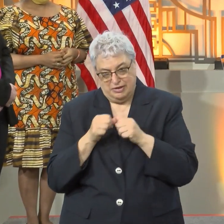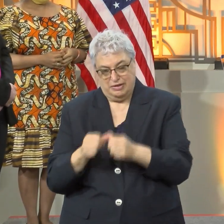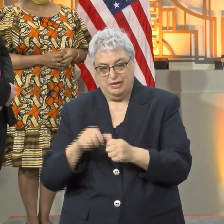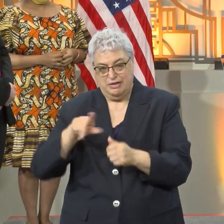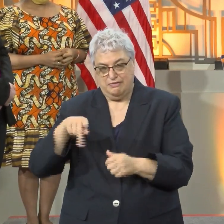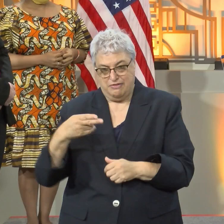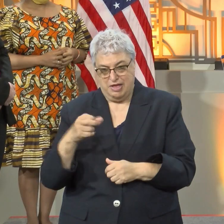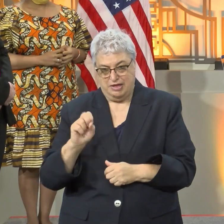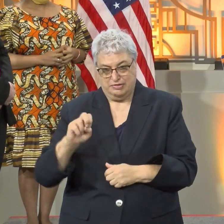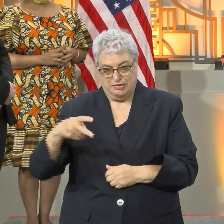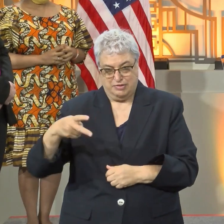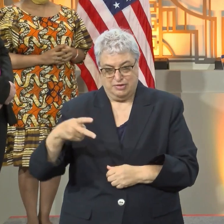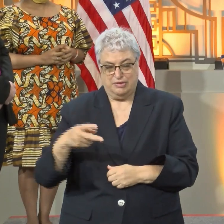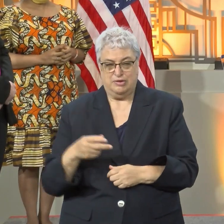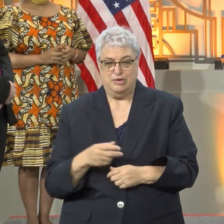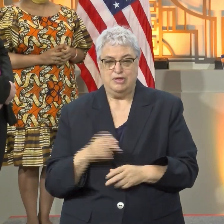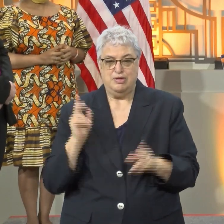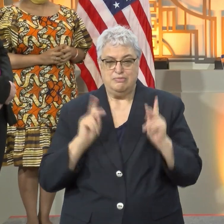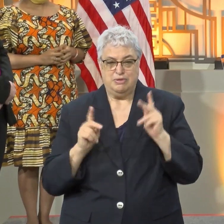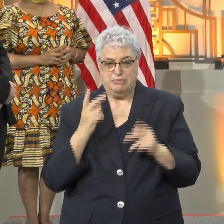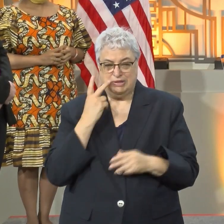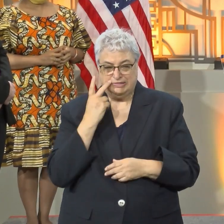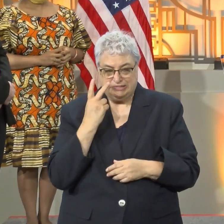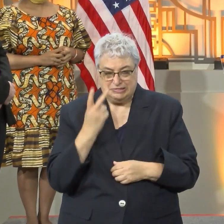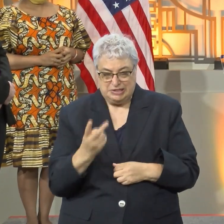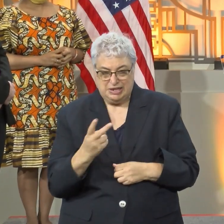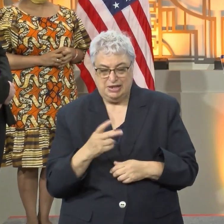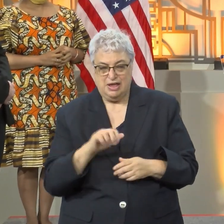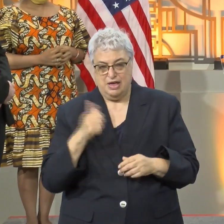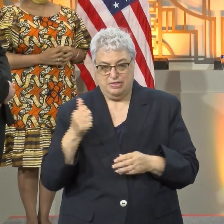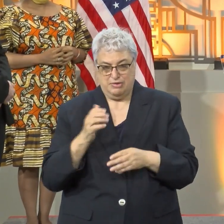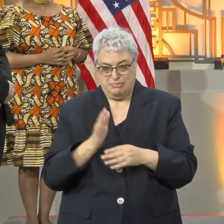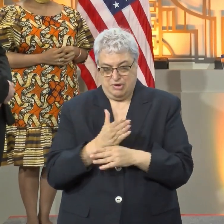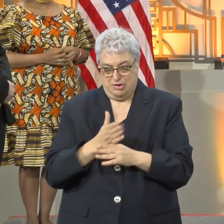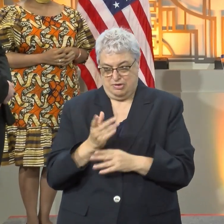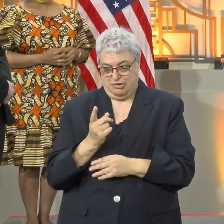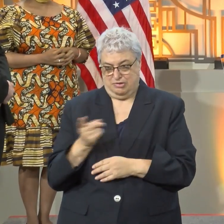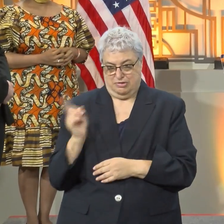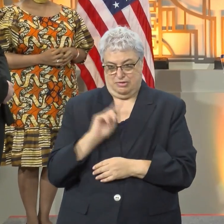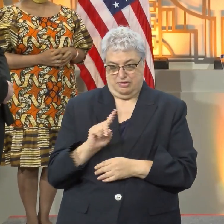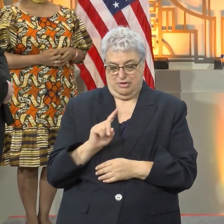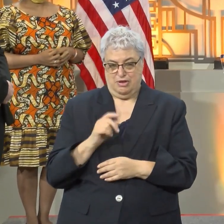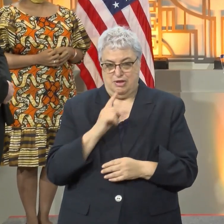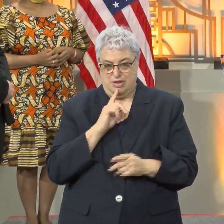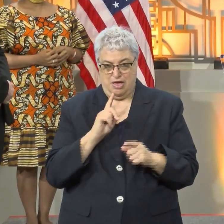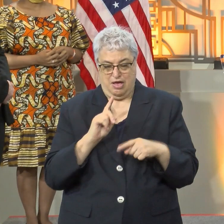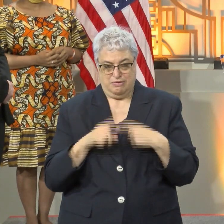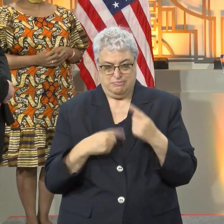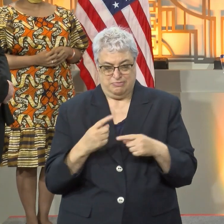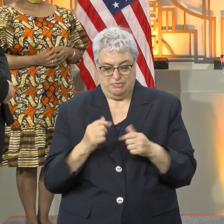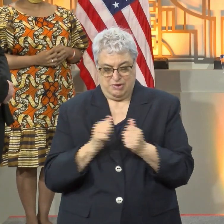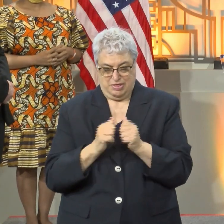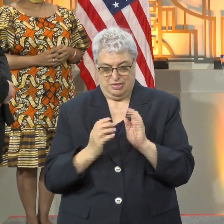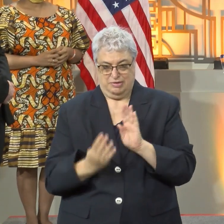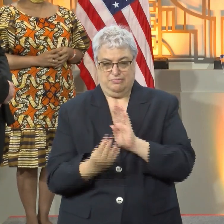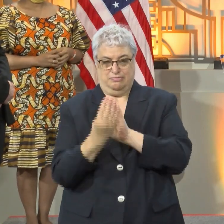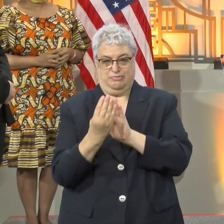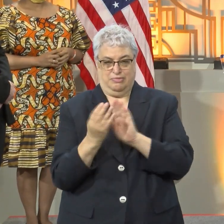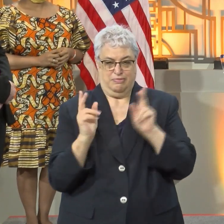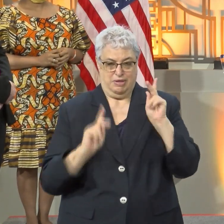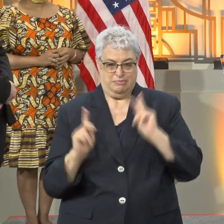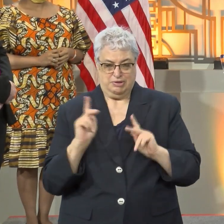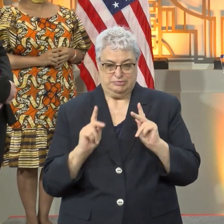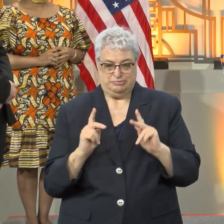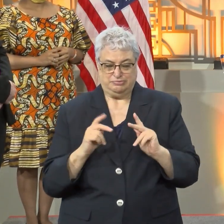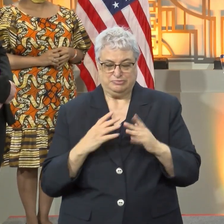who sit with the tenants and bear witness to their pain during this period of time. We know that it's tough to be there, and we know that